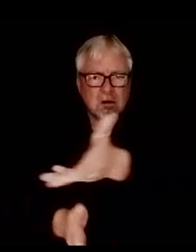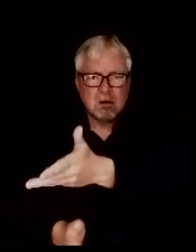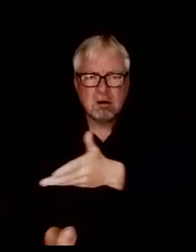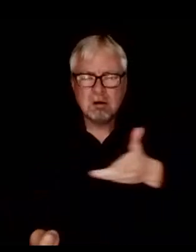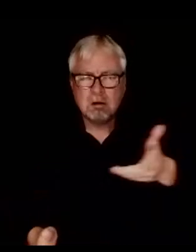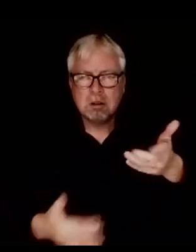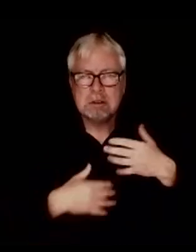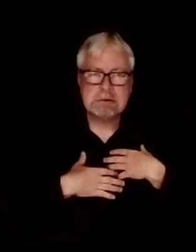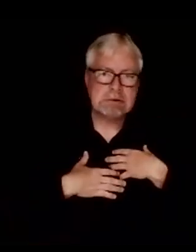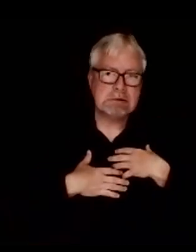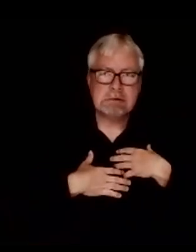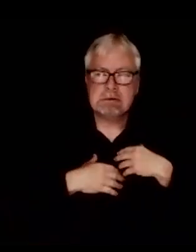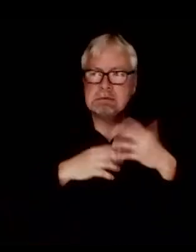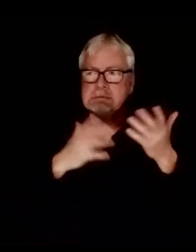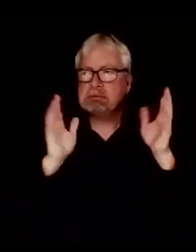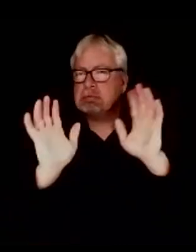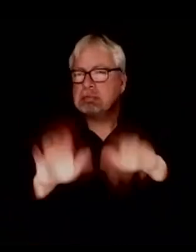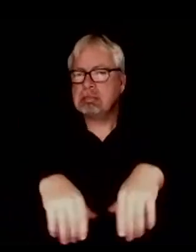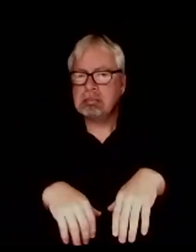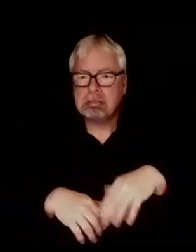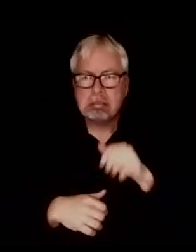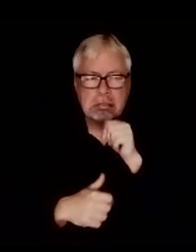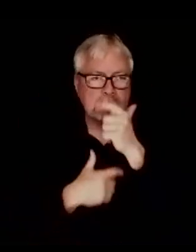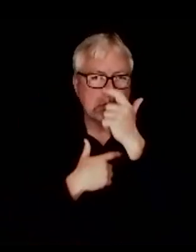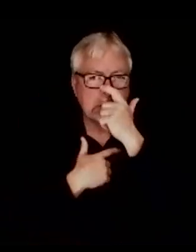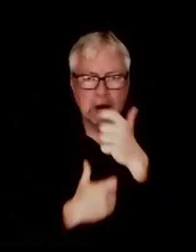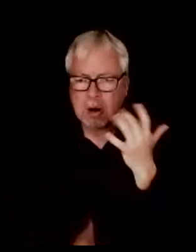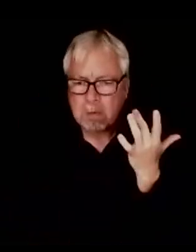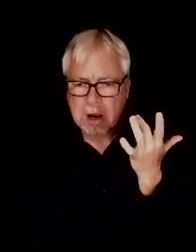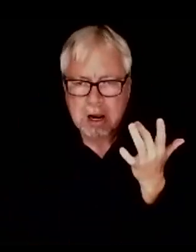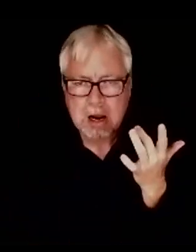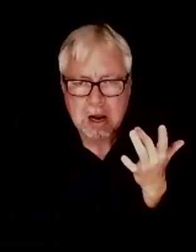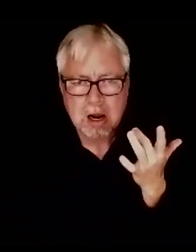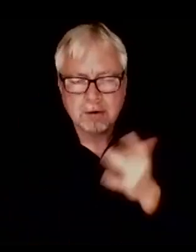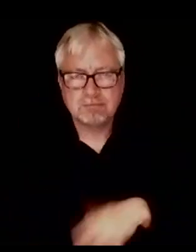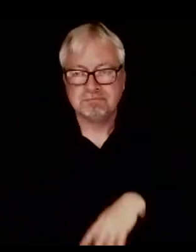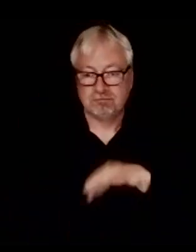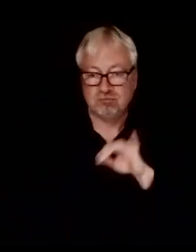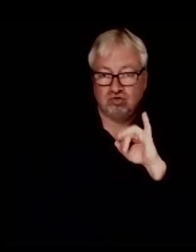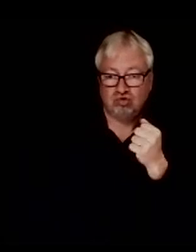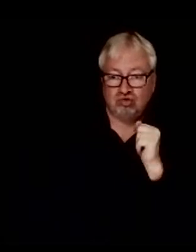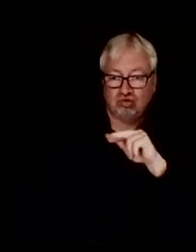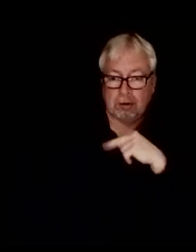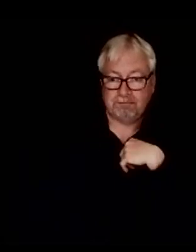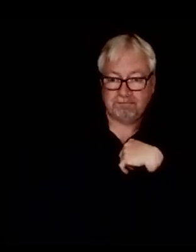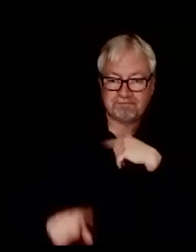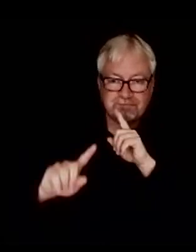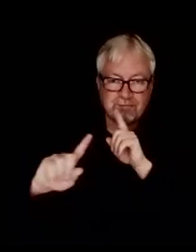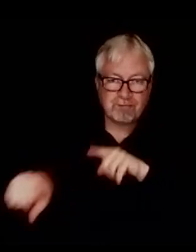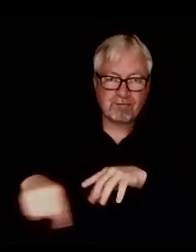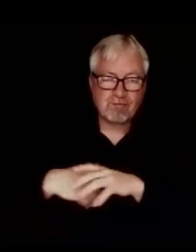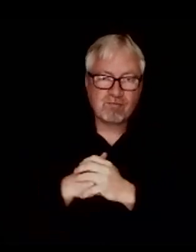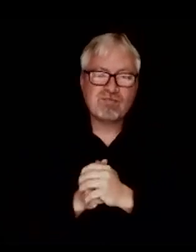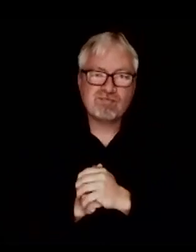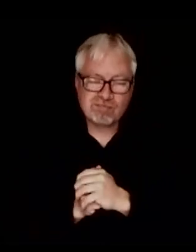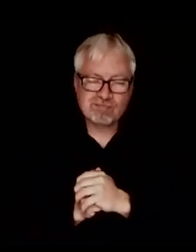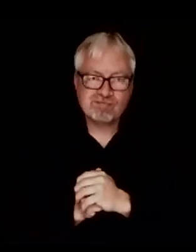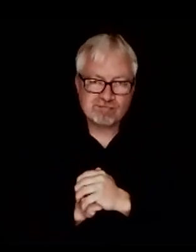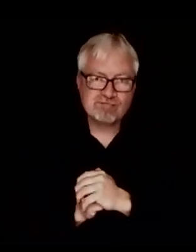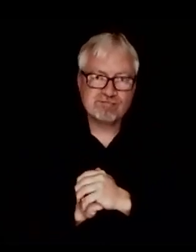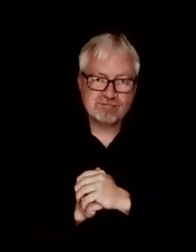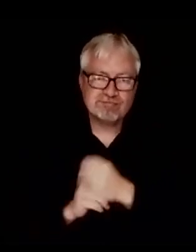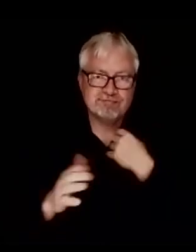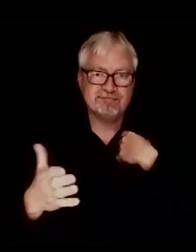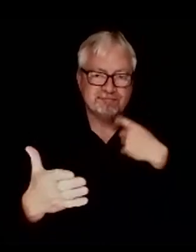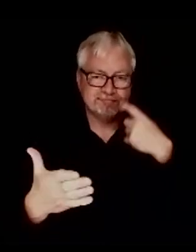Catherine, this is Jan. We are beginning to see signals of some of that happening. We're trying